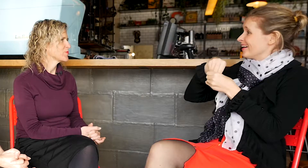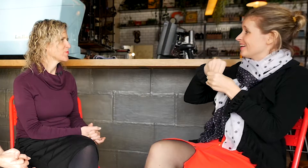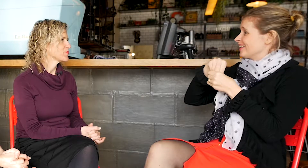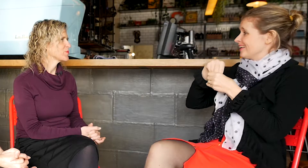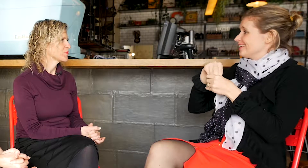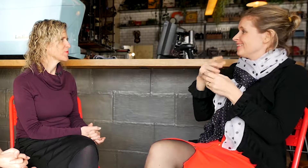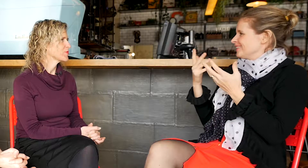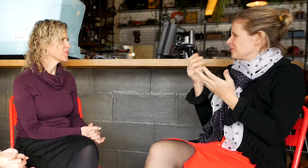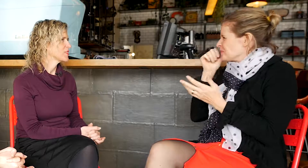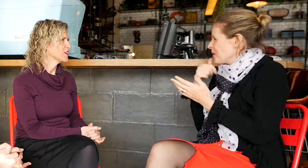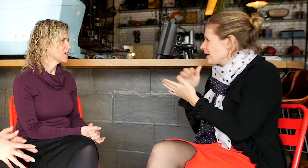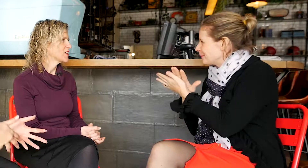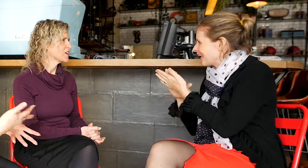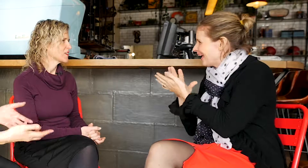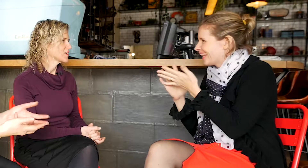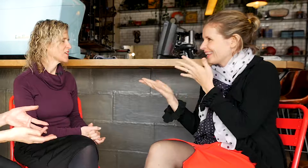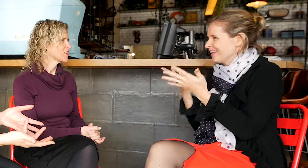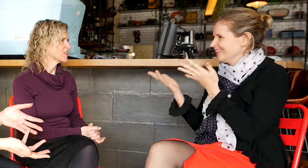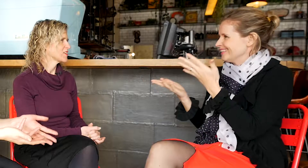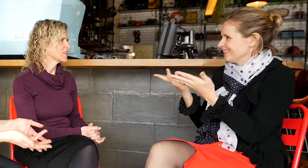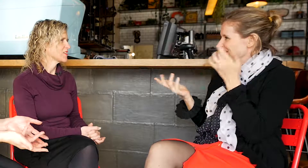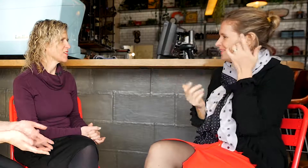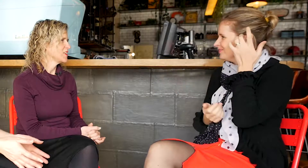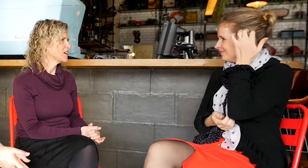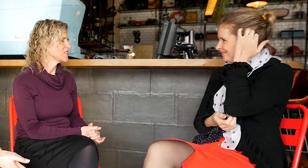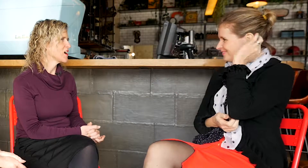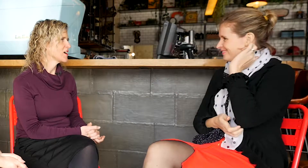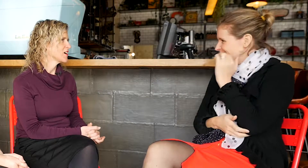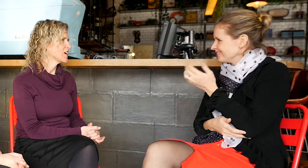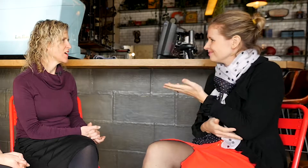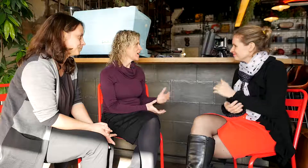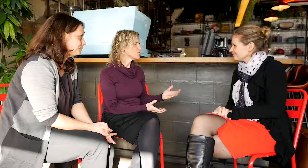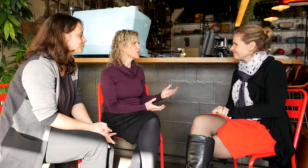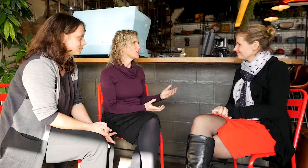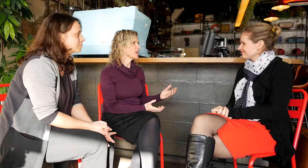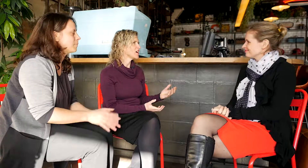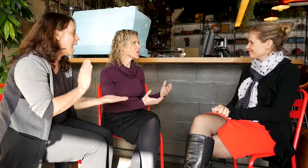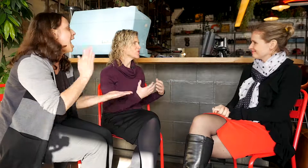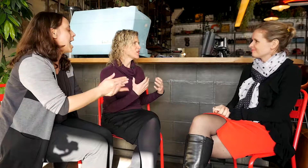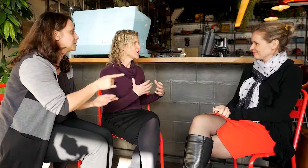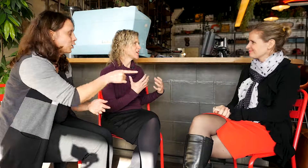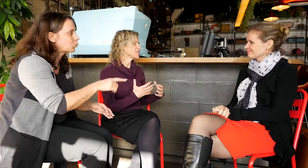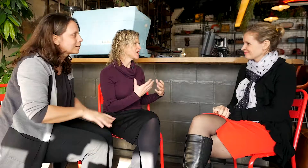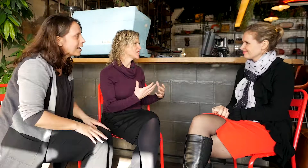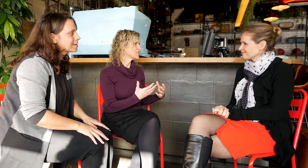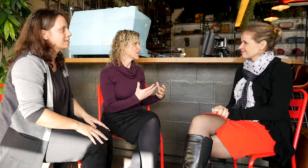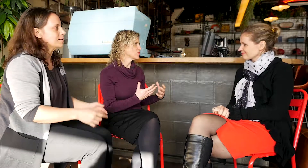has power, and these gestures are being used and understood already. Absolutely, and I can already get a sense just